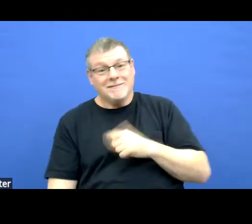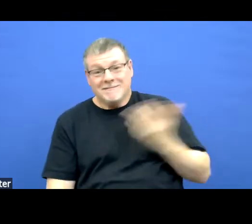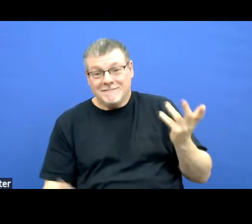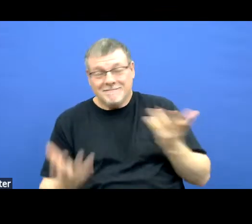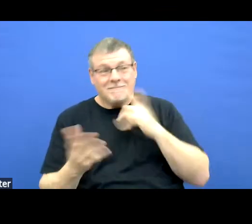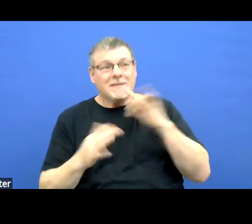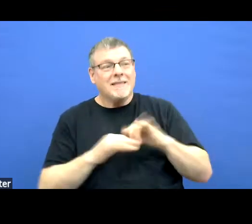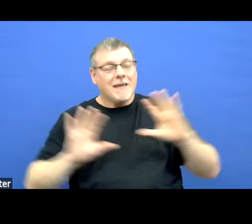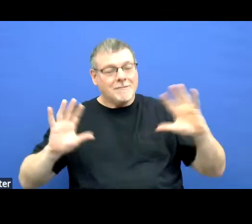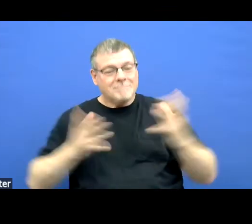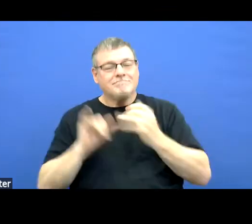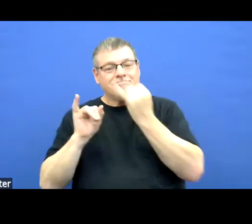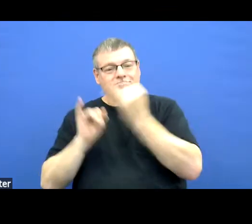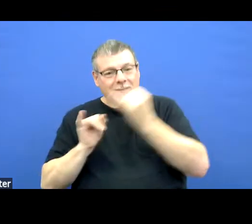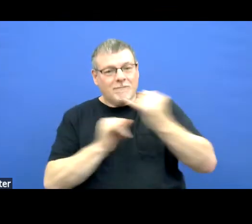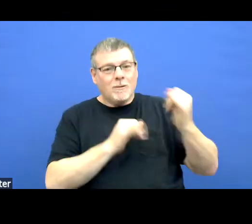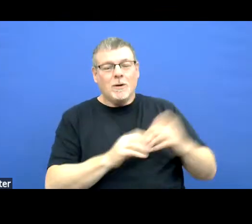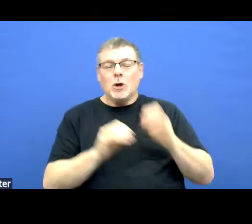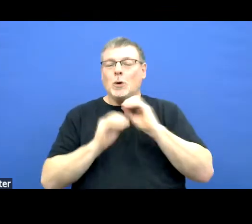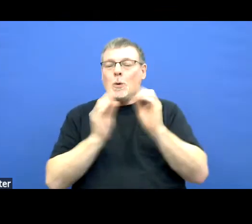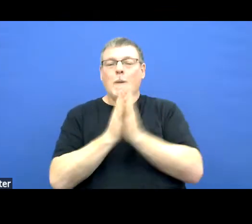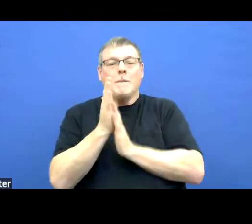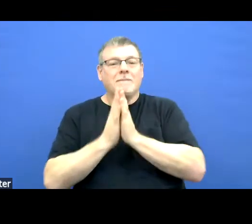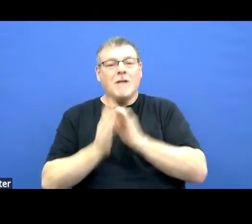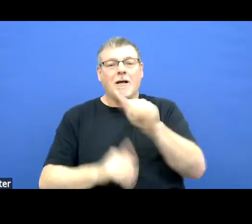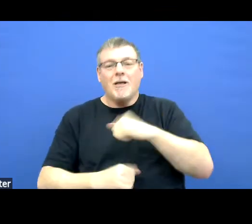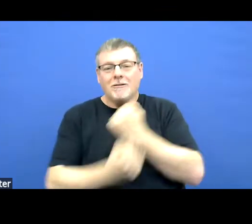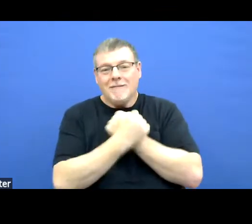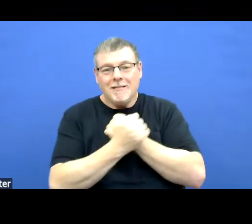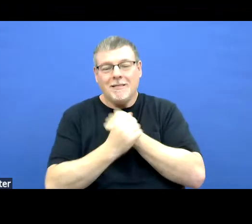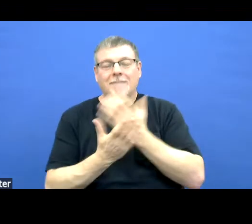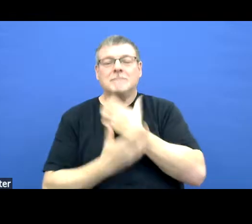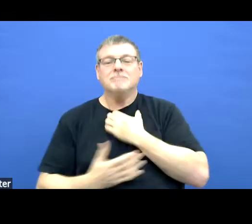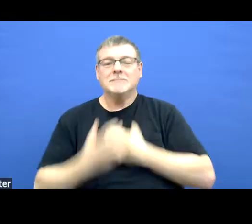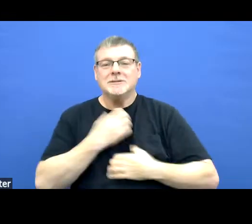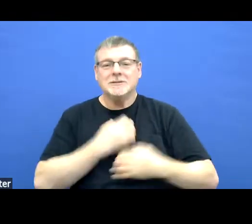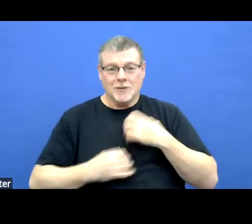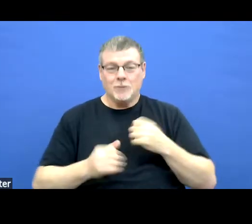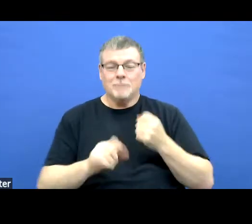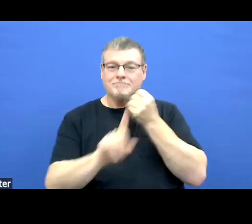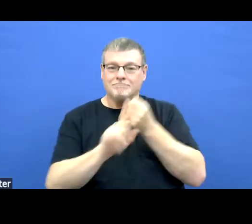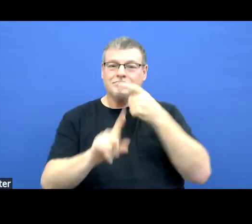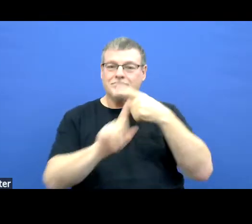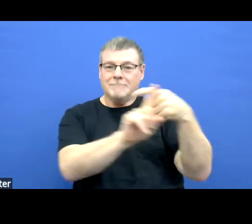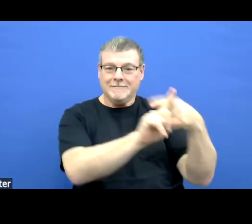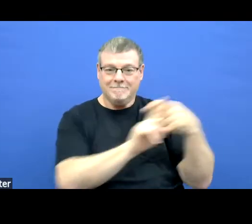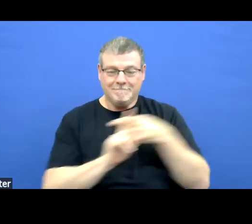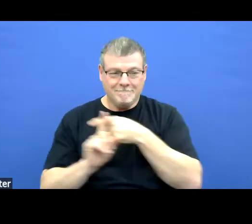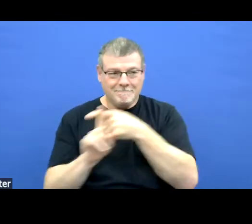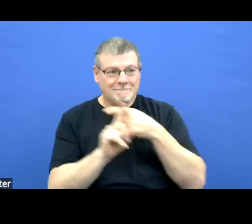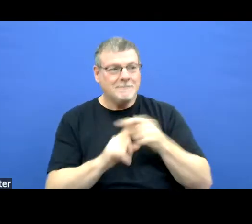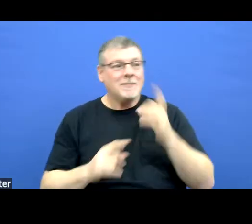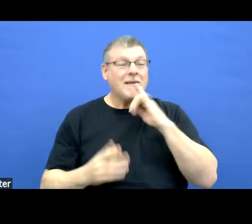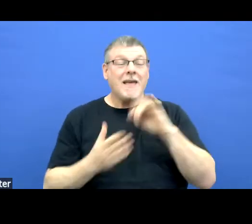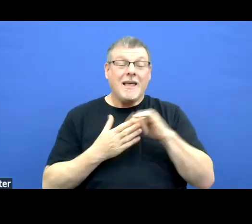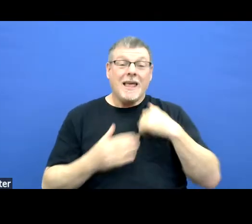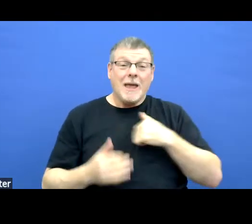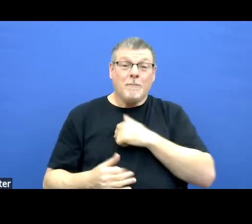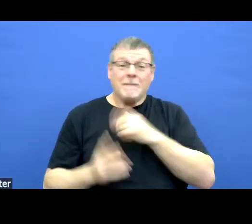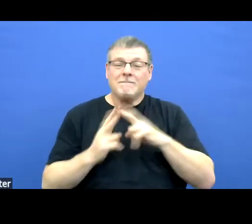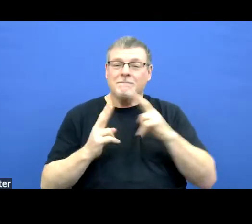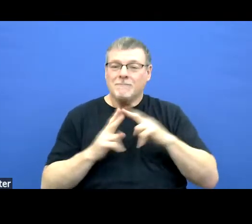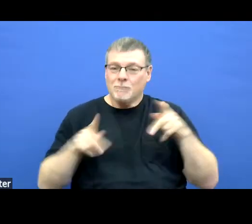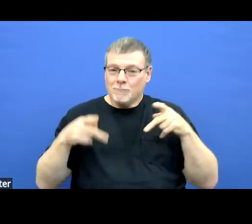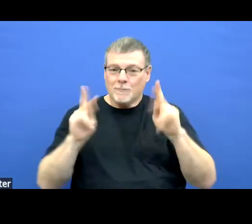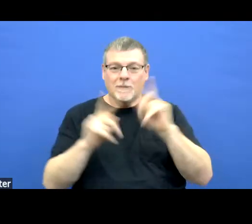of individuals with no motivation other than love and a desire to make a positive impact. I have found so much joy in service, and I have been very privileged